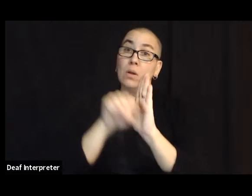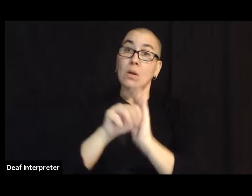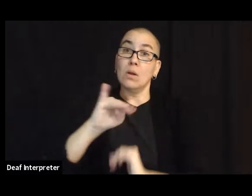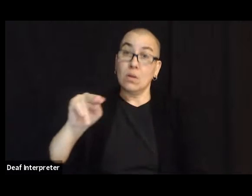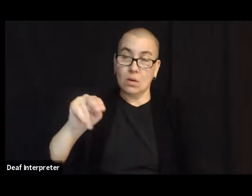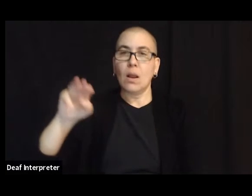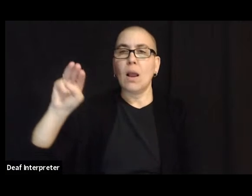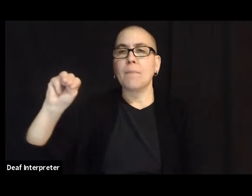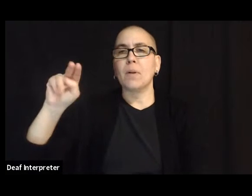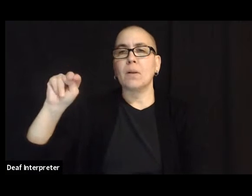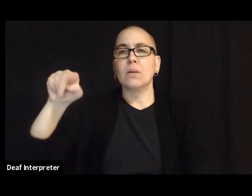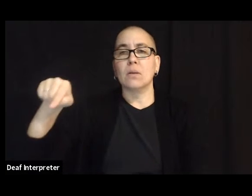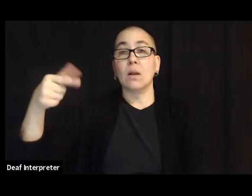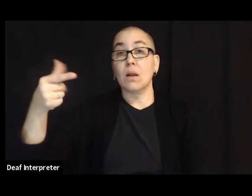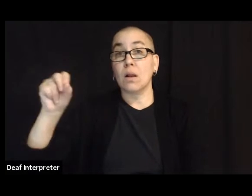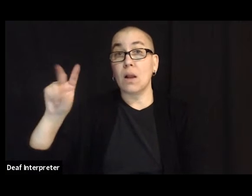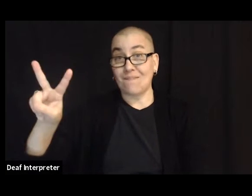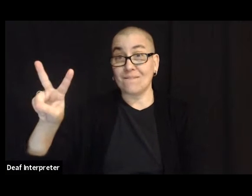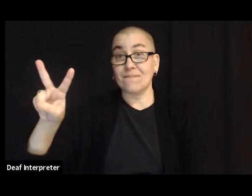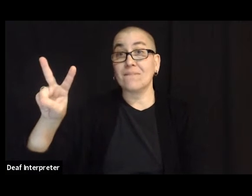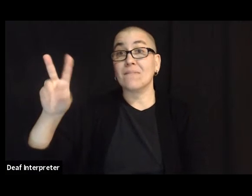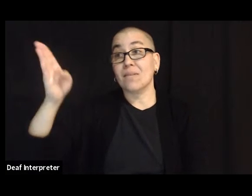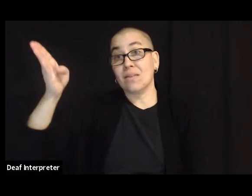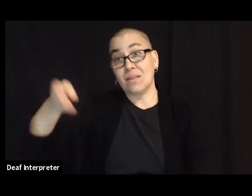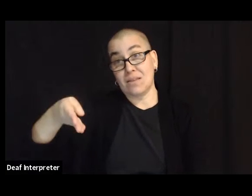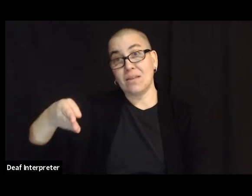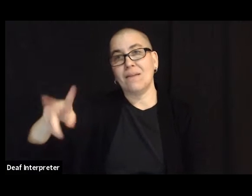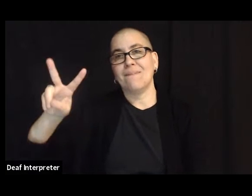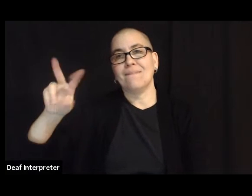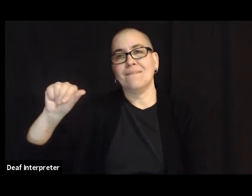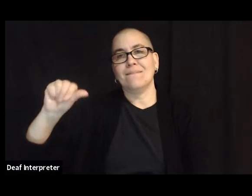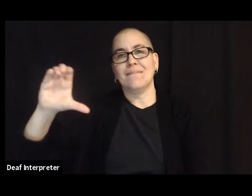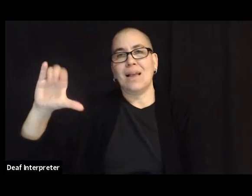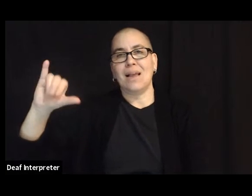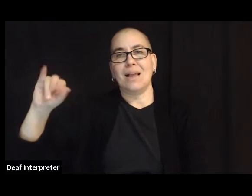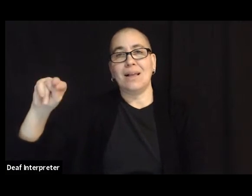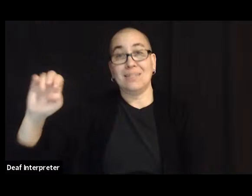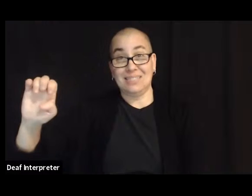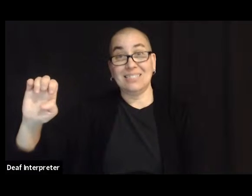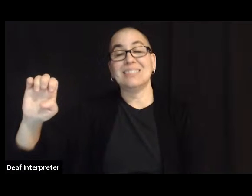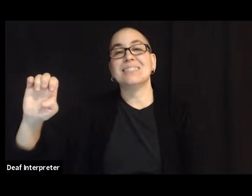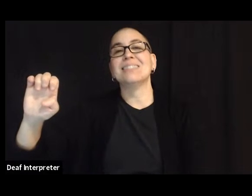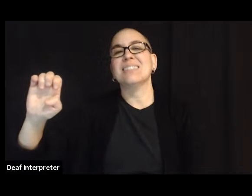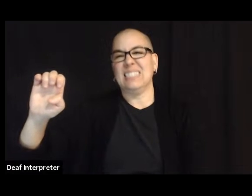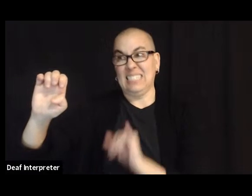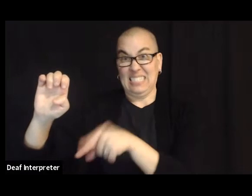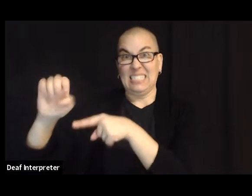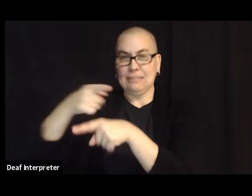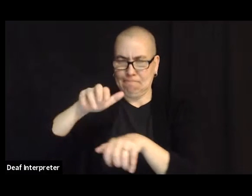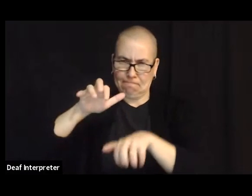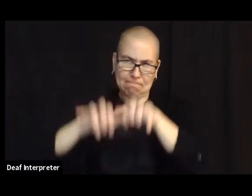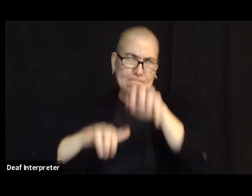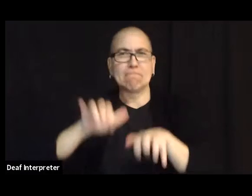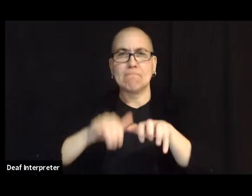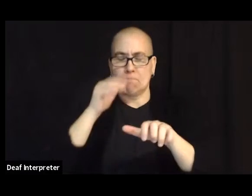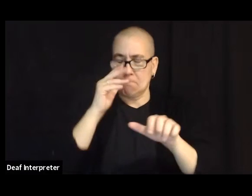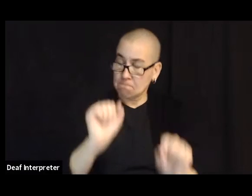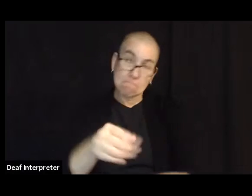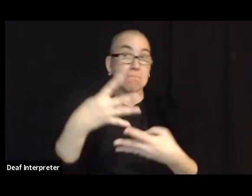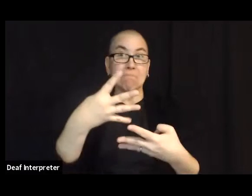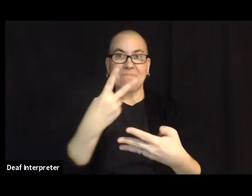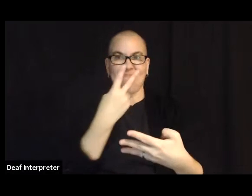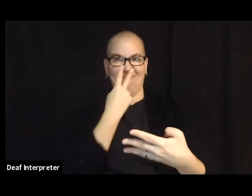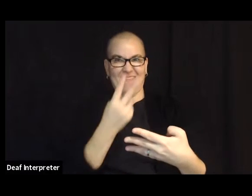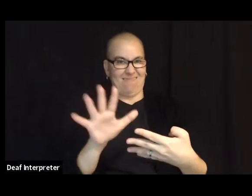mn.gov/vaccine for the latest information. And with that, I'll turn it back to you, Mike. Thanks, Kris. Operator, we're ready to take